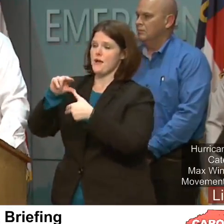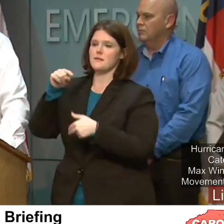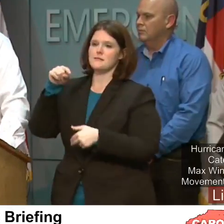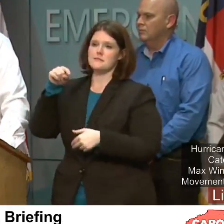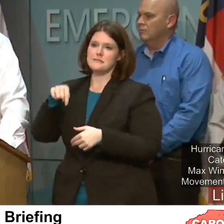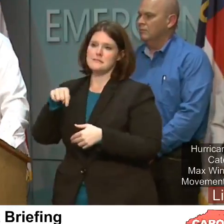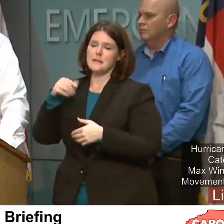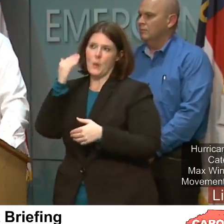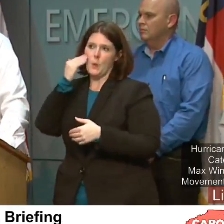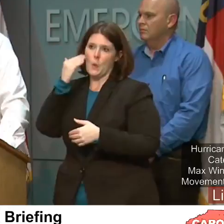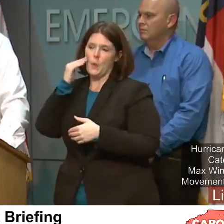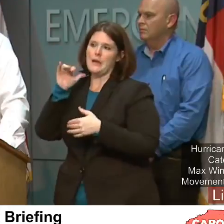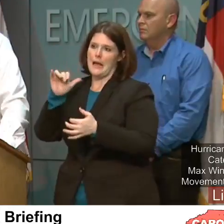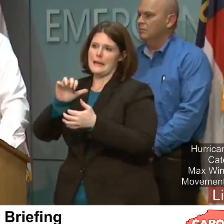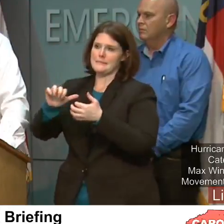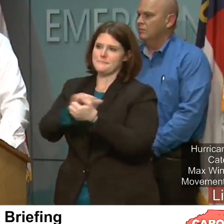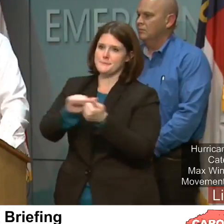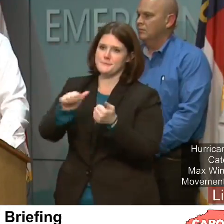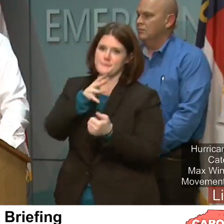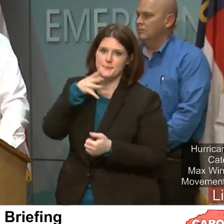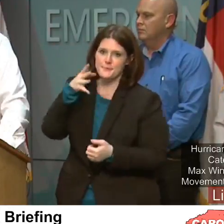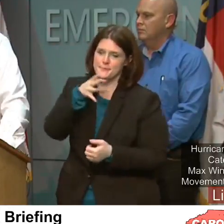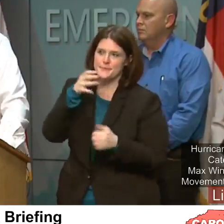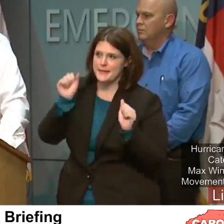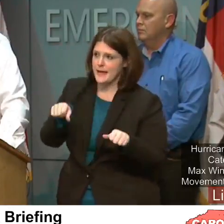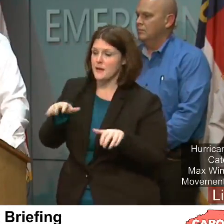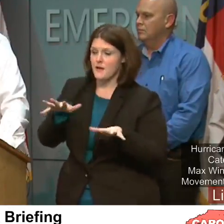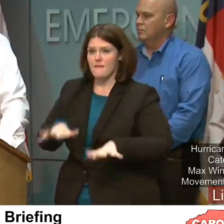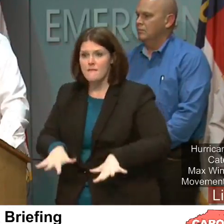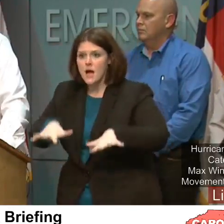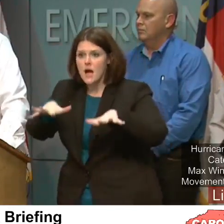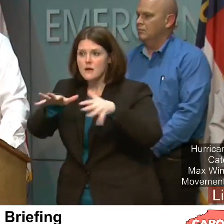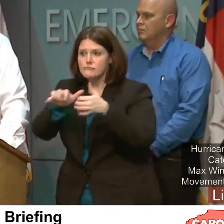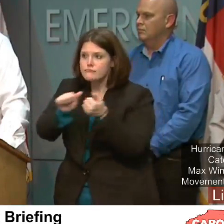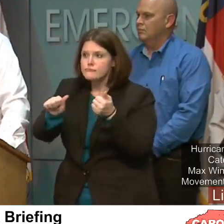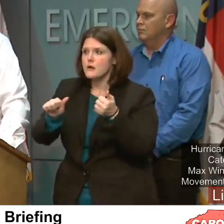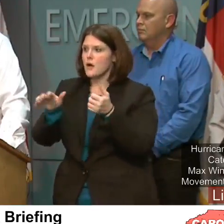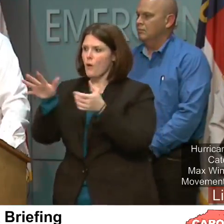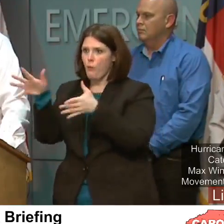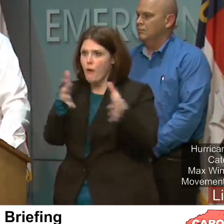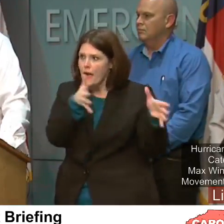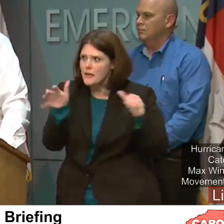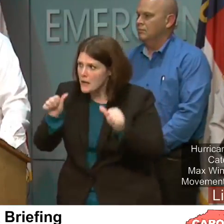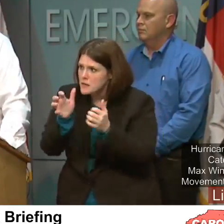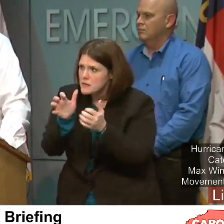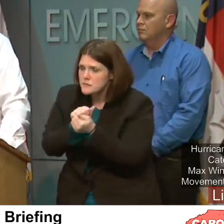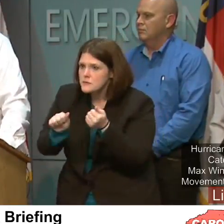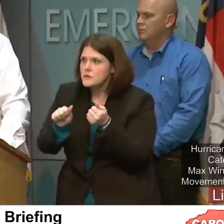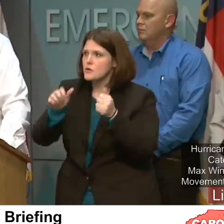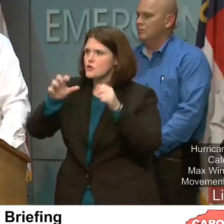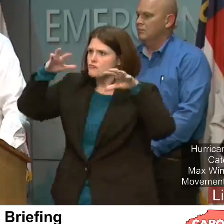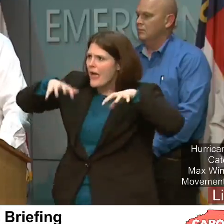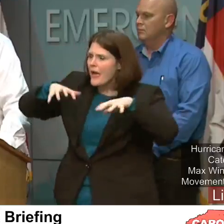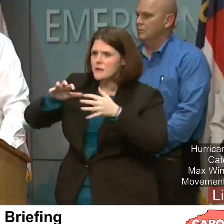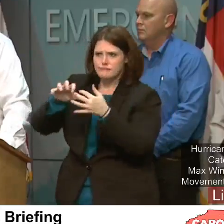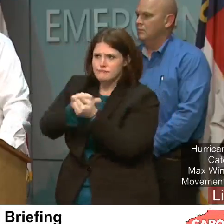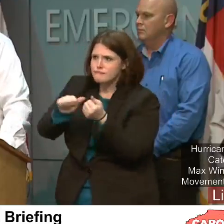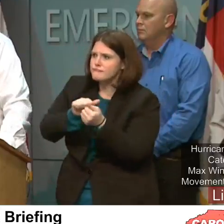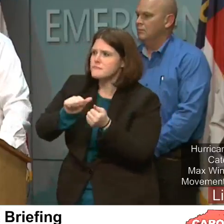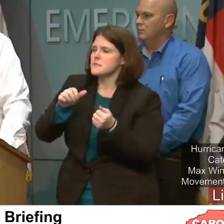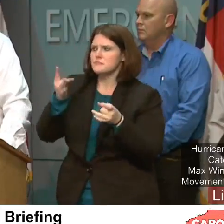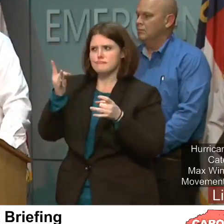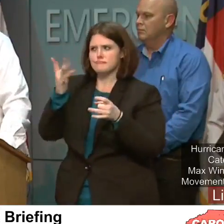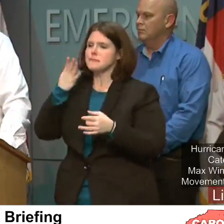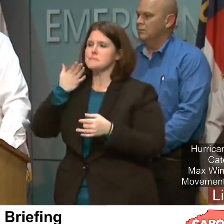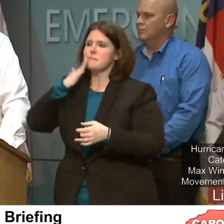very damaging to agriculture, whether it be flooding, wind, or rain. All of them they're bad for agriculture at this time